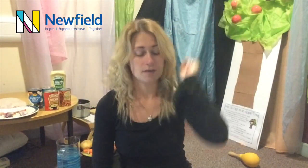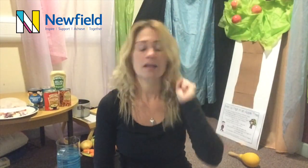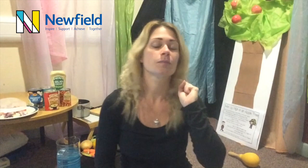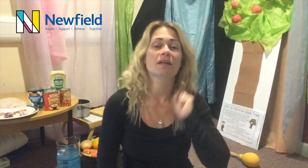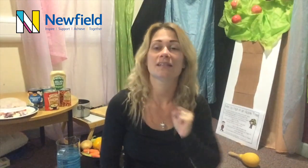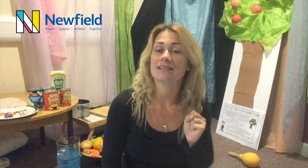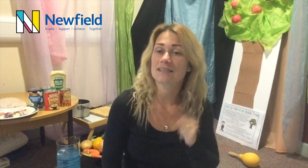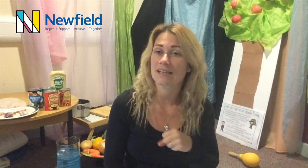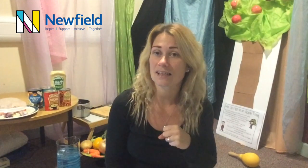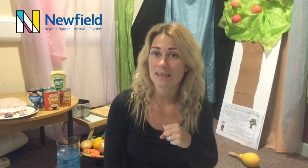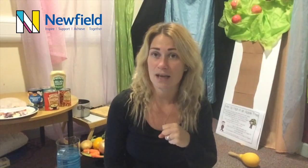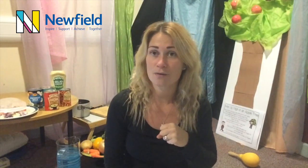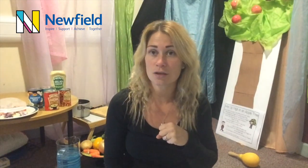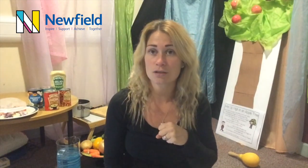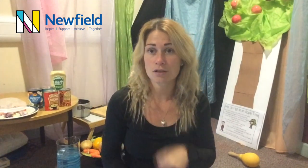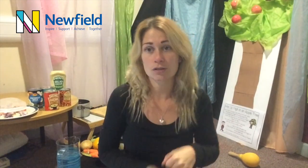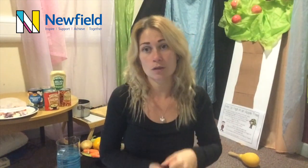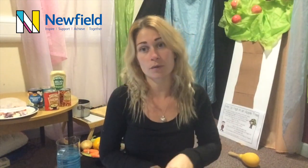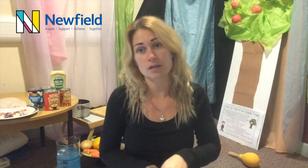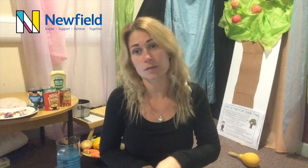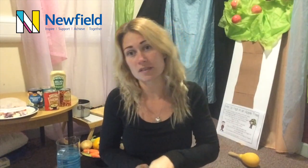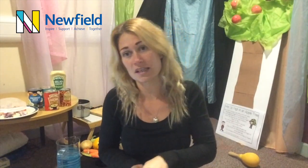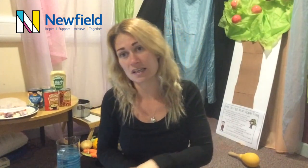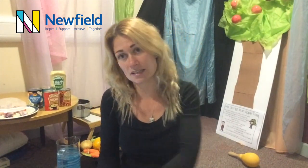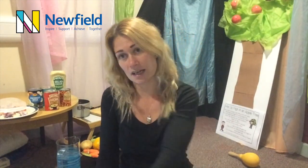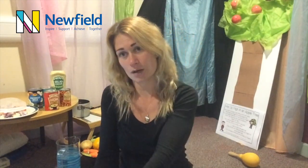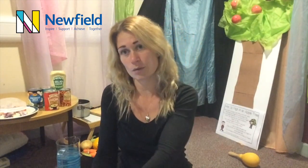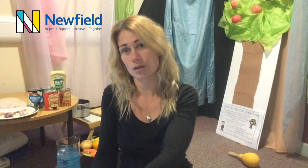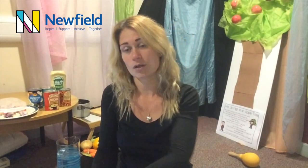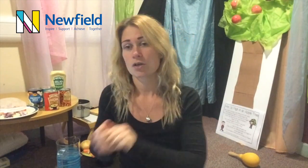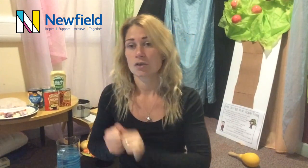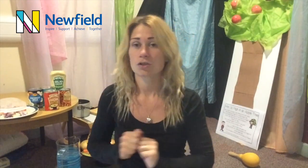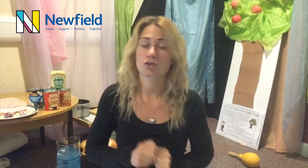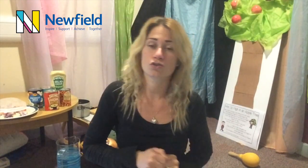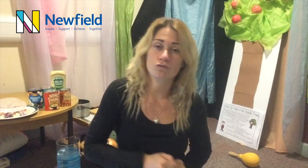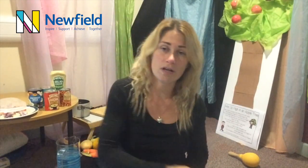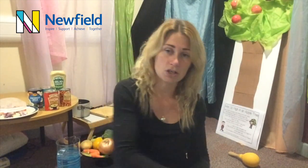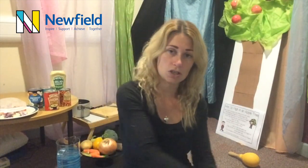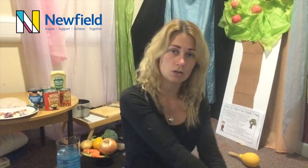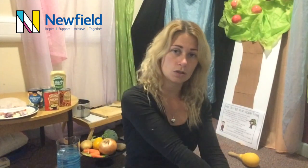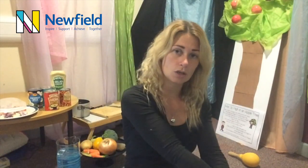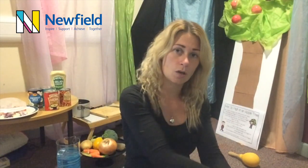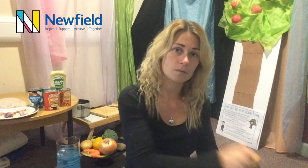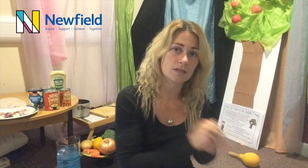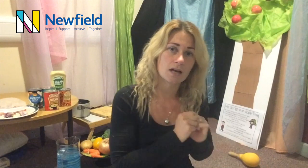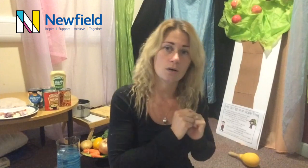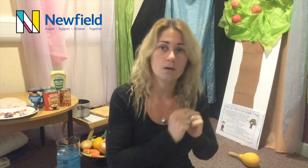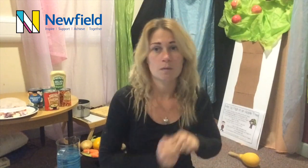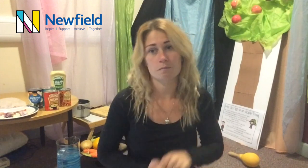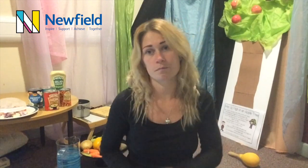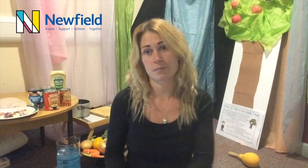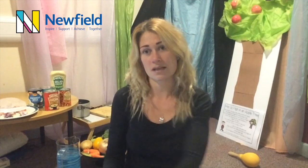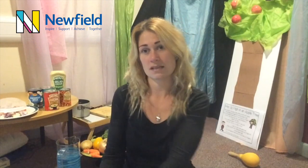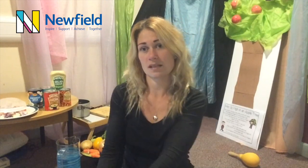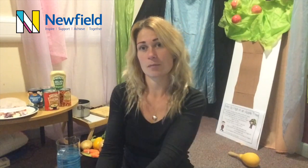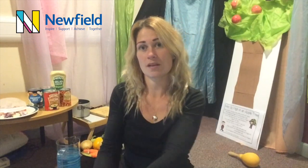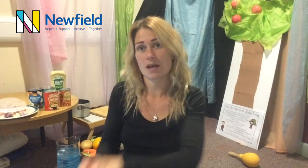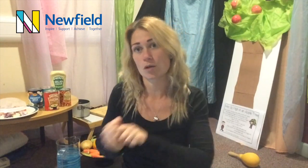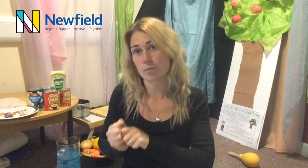next bit is digging the carrots. So I want you to be digging down, stretching those arms down and bending them at the elbow